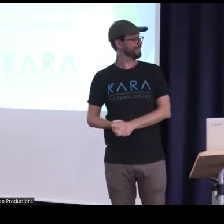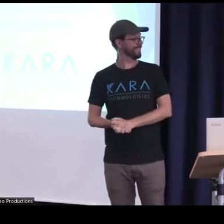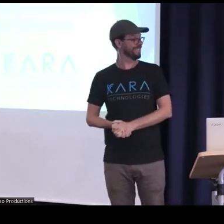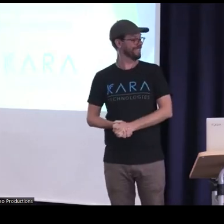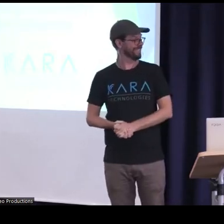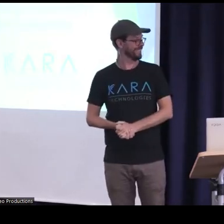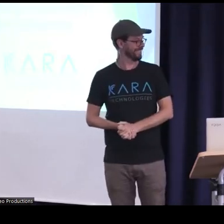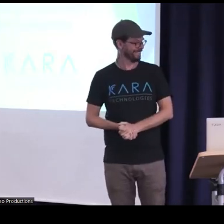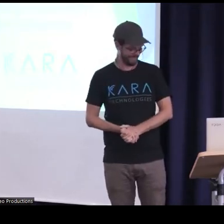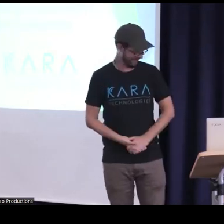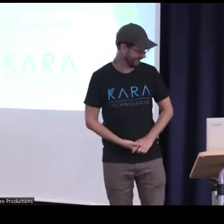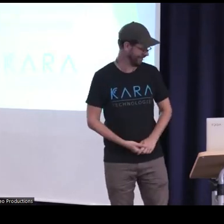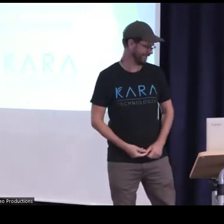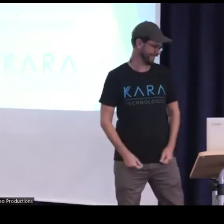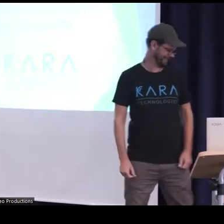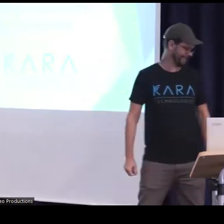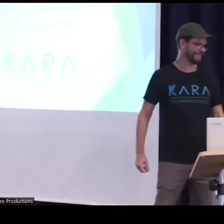Over to you, Grace.